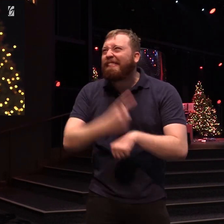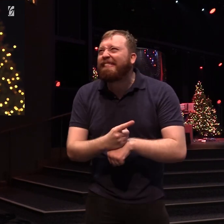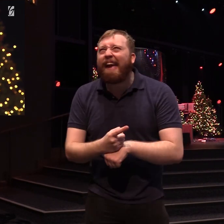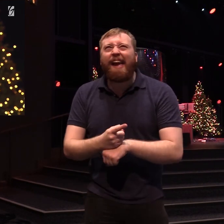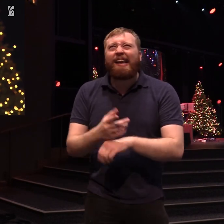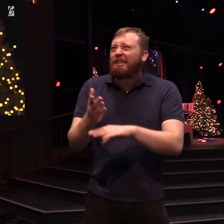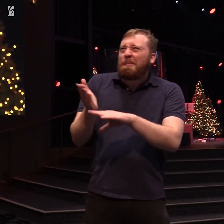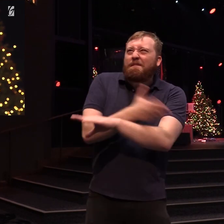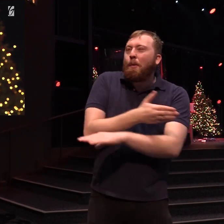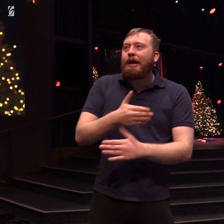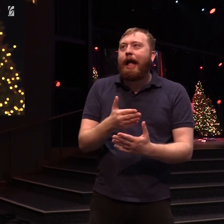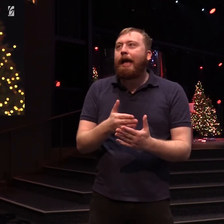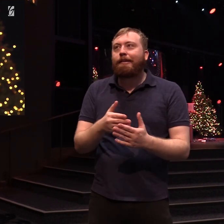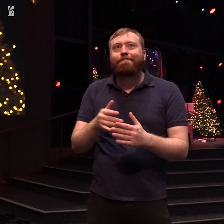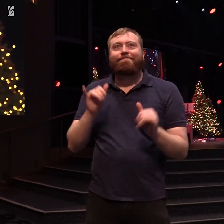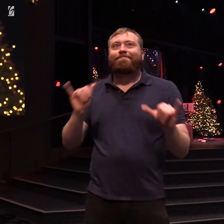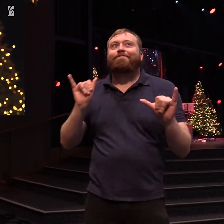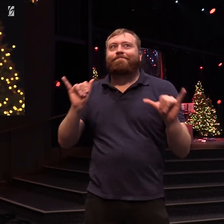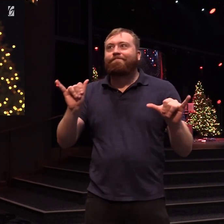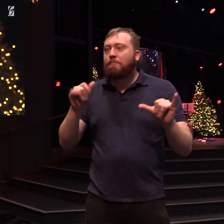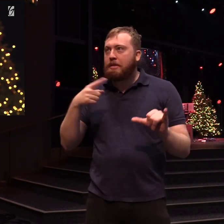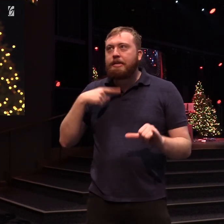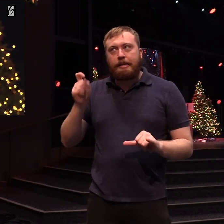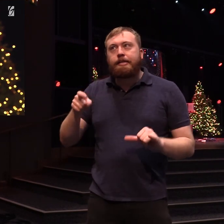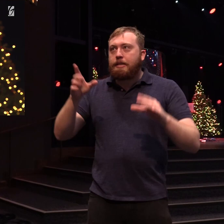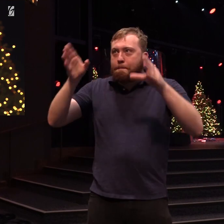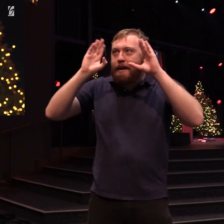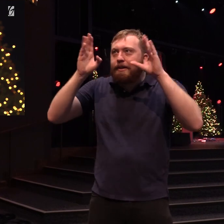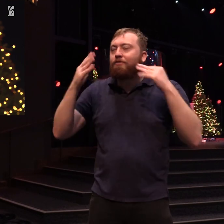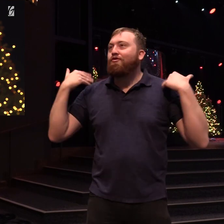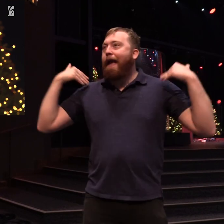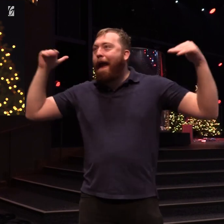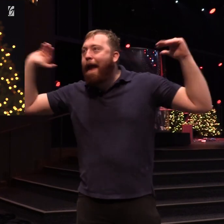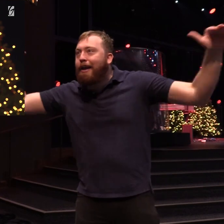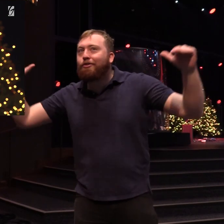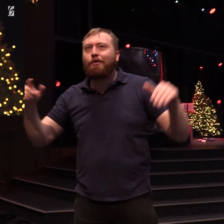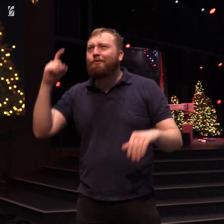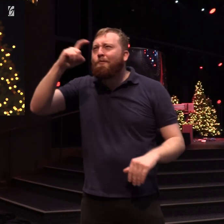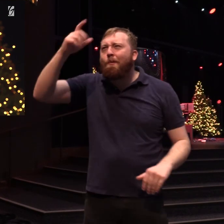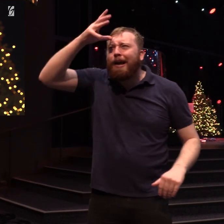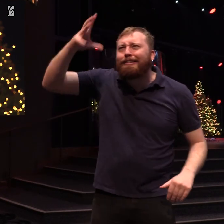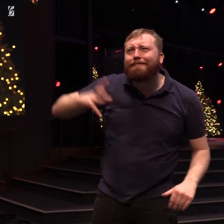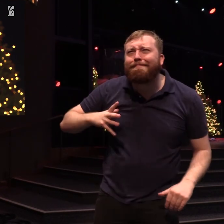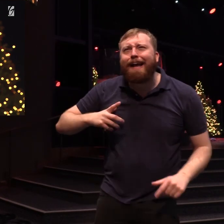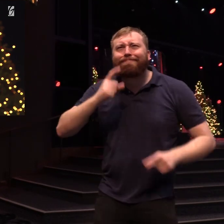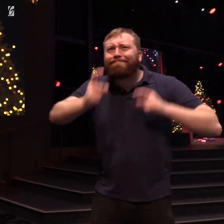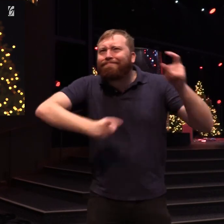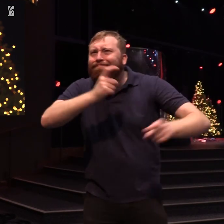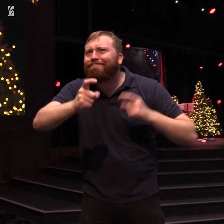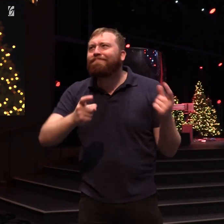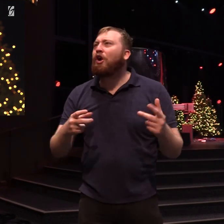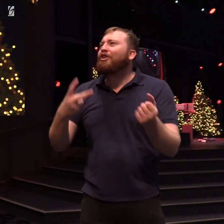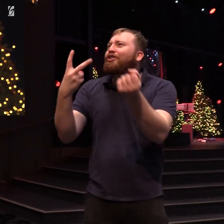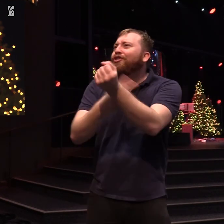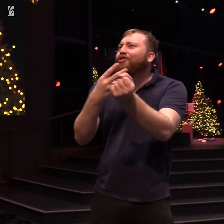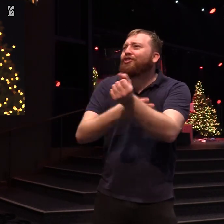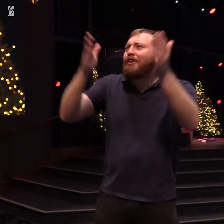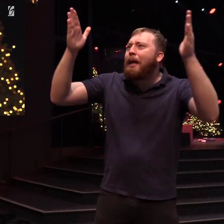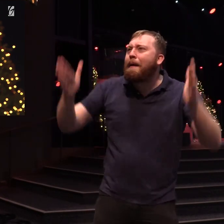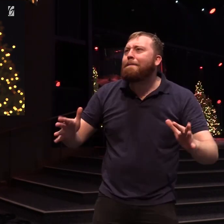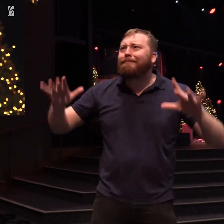interruptions. Angels have spoken. Wise men have appeared with gifts. Shepherds have